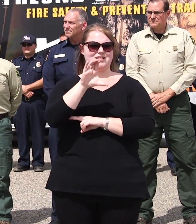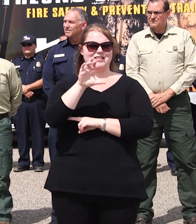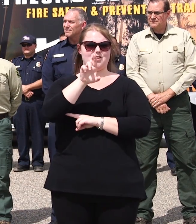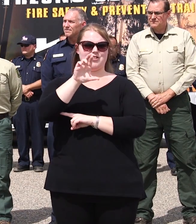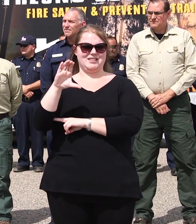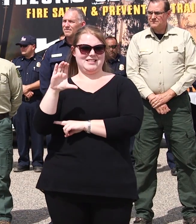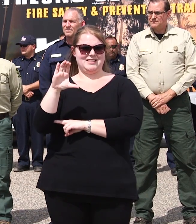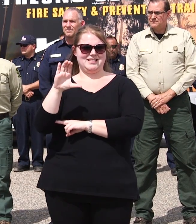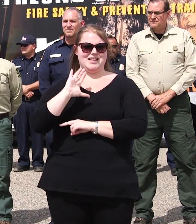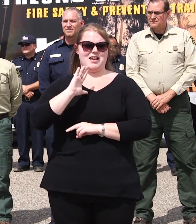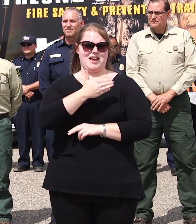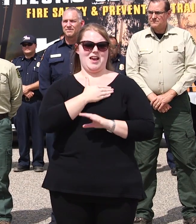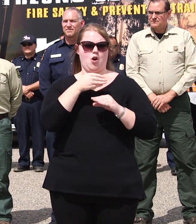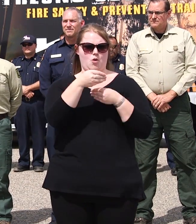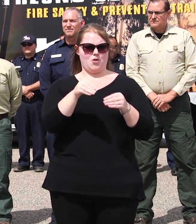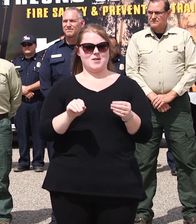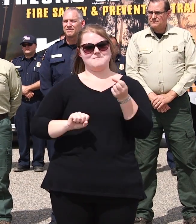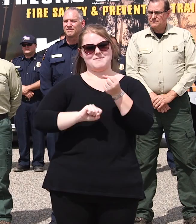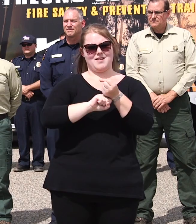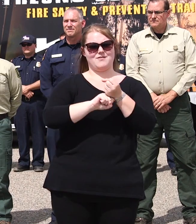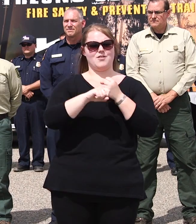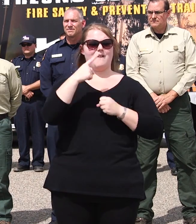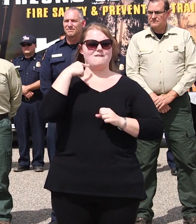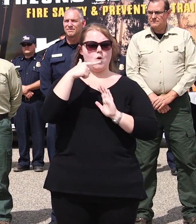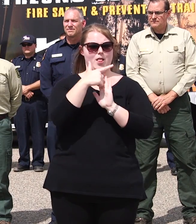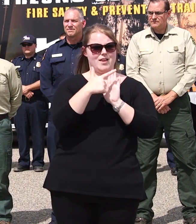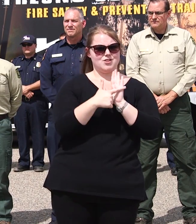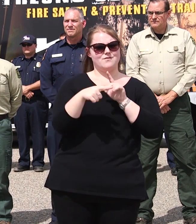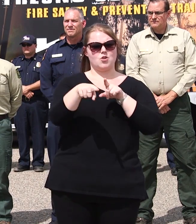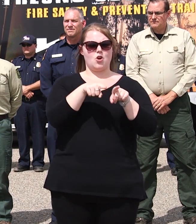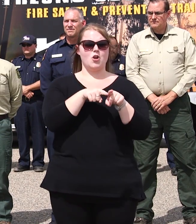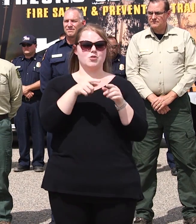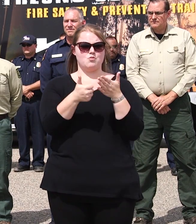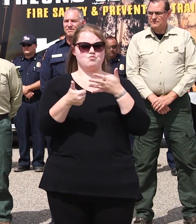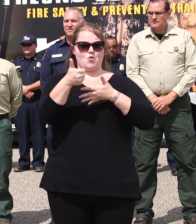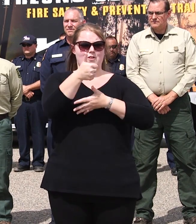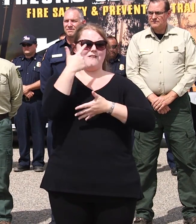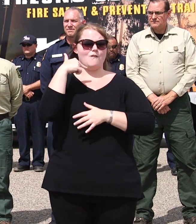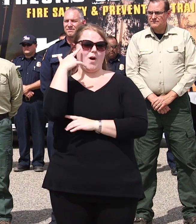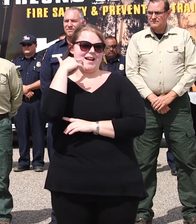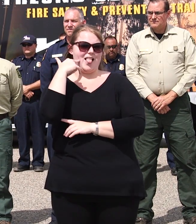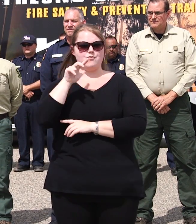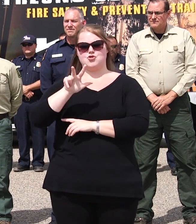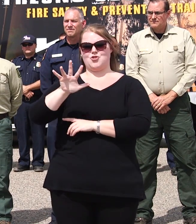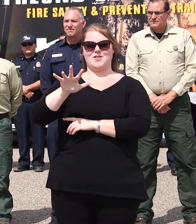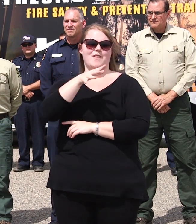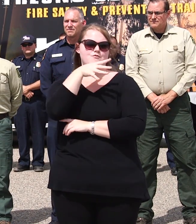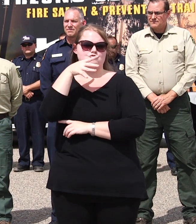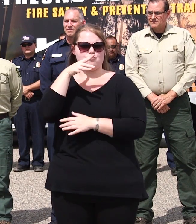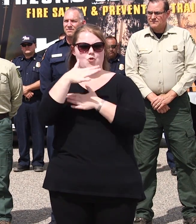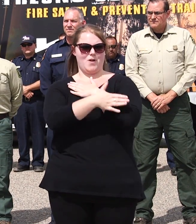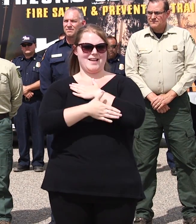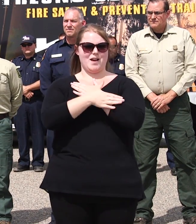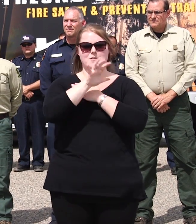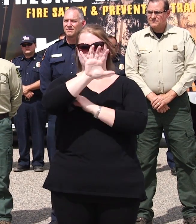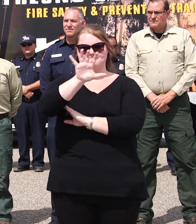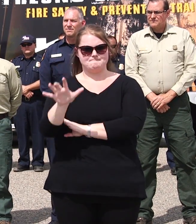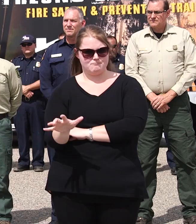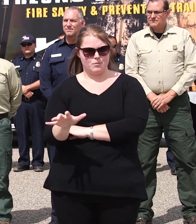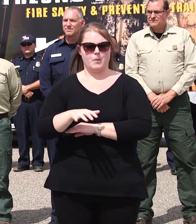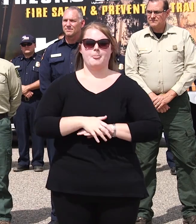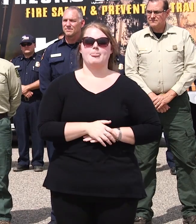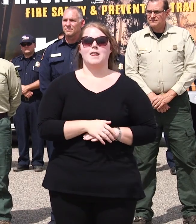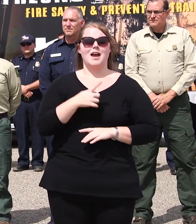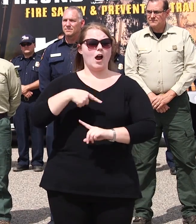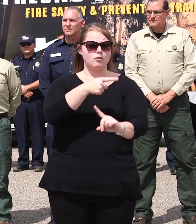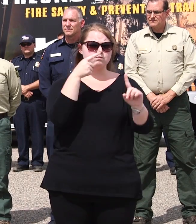Our organization advocates for legislative and regulatory priorities for California's 35 rural counties. Our mission is to